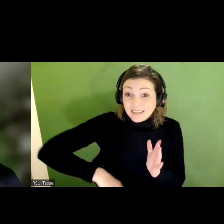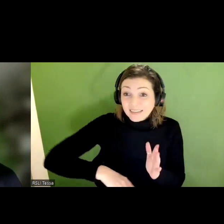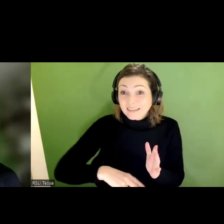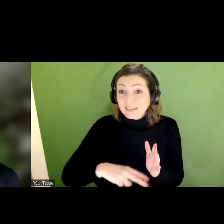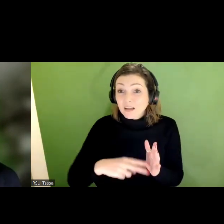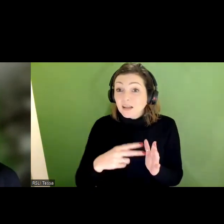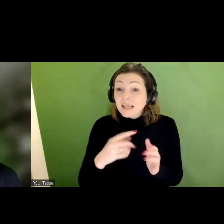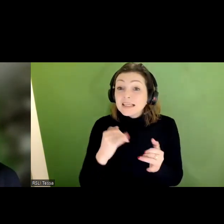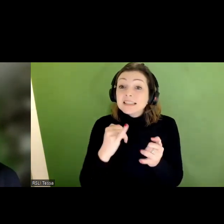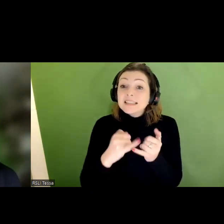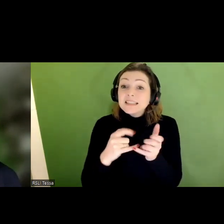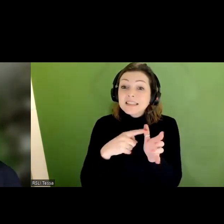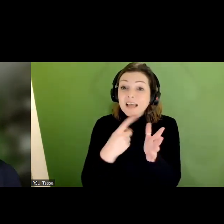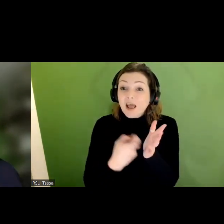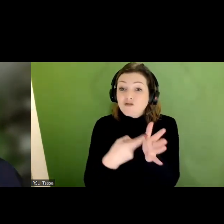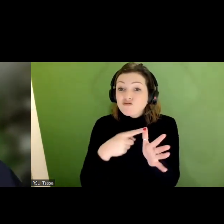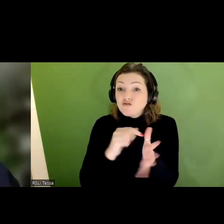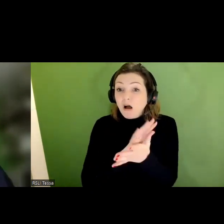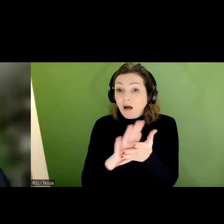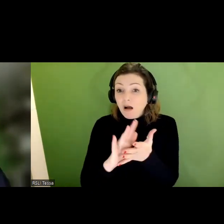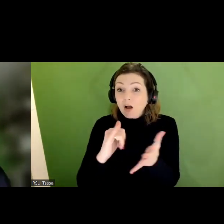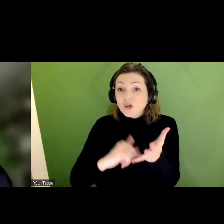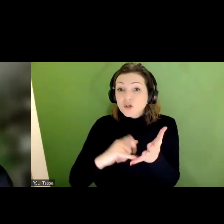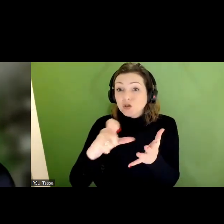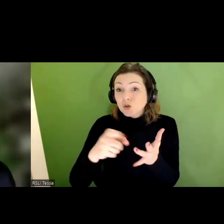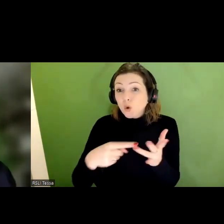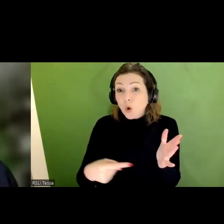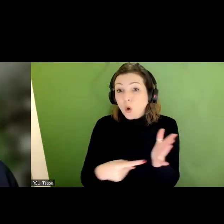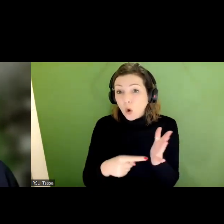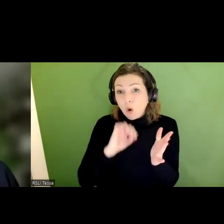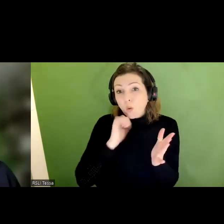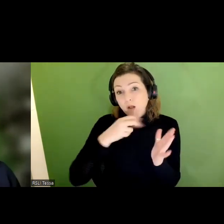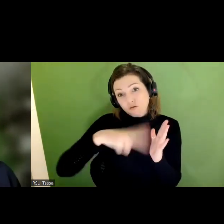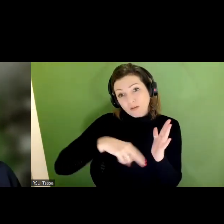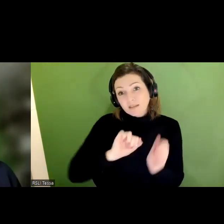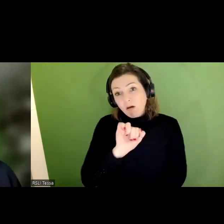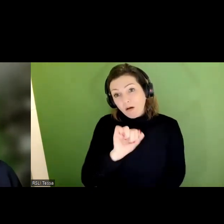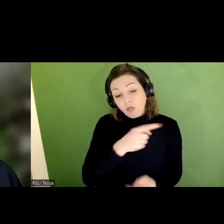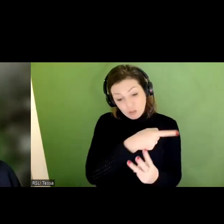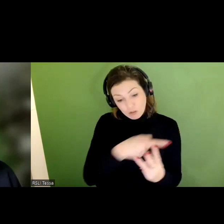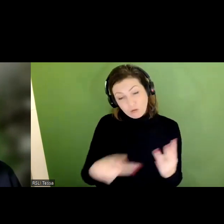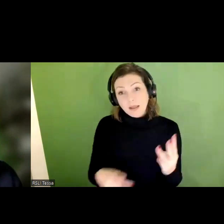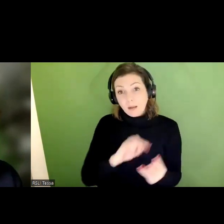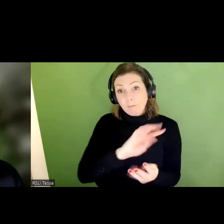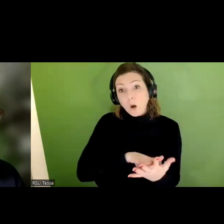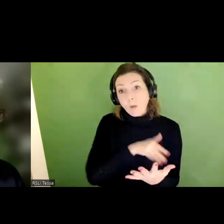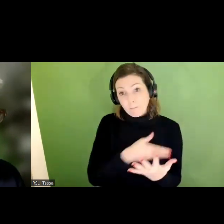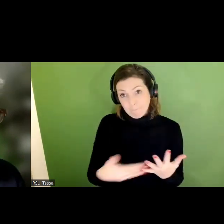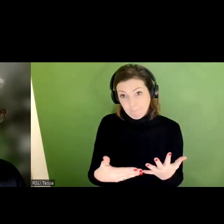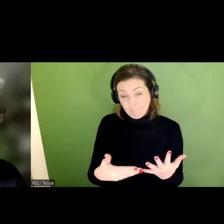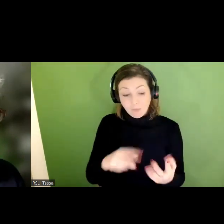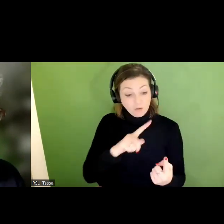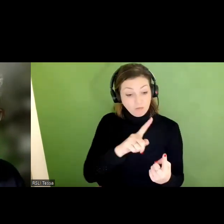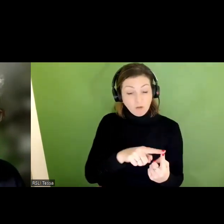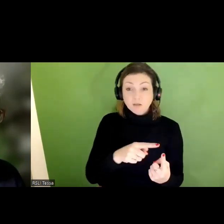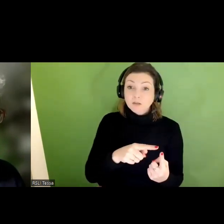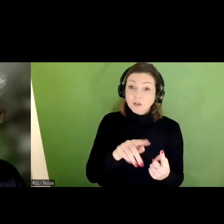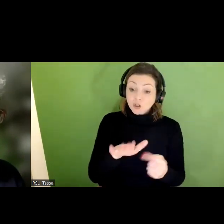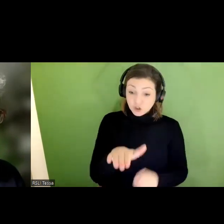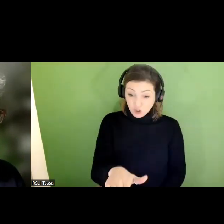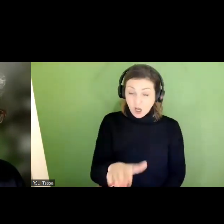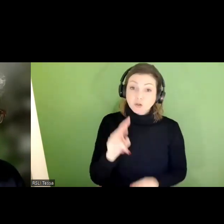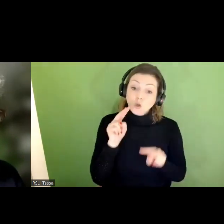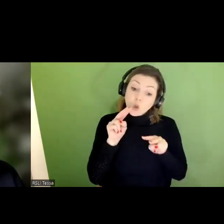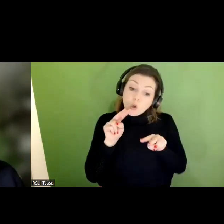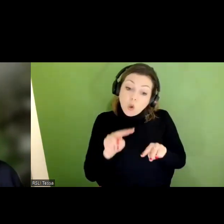is Sarah Scott, who is going to read us some poems, and there will be 3 poems. The first is called A Child Looks